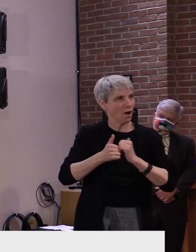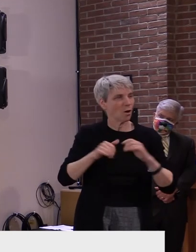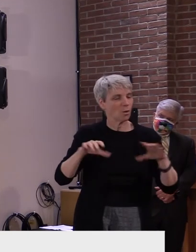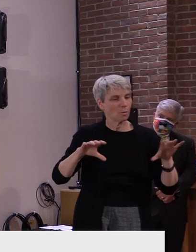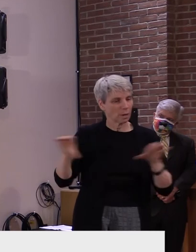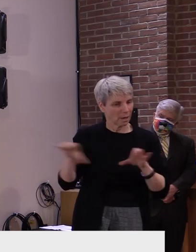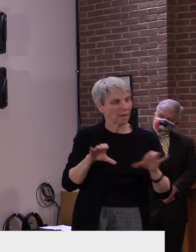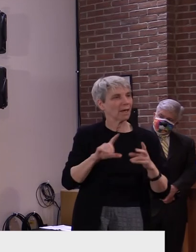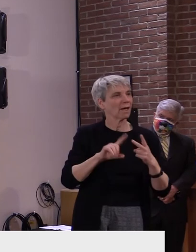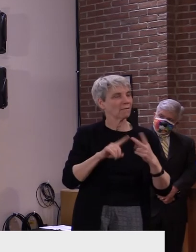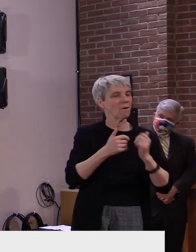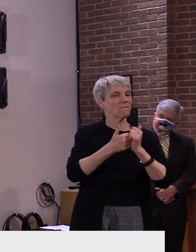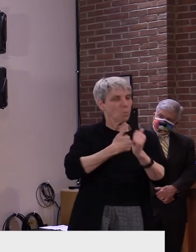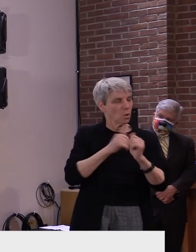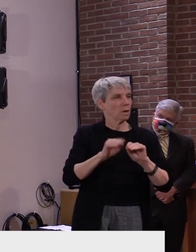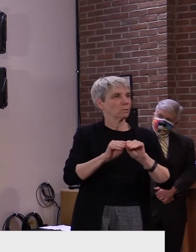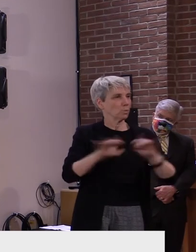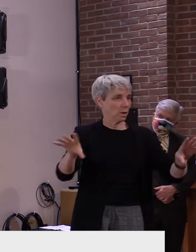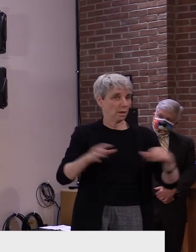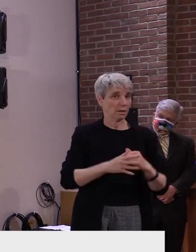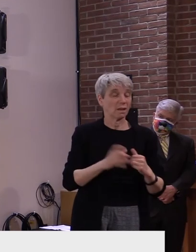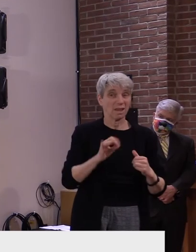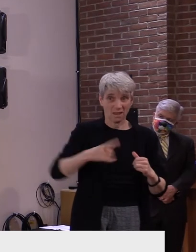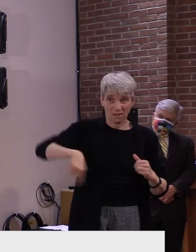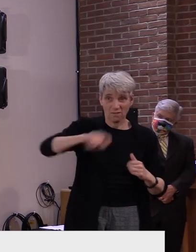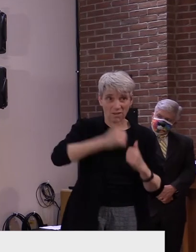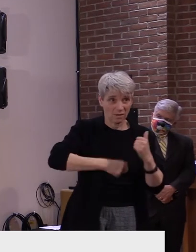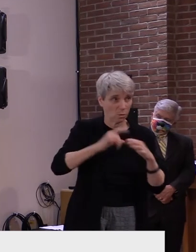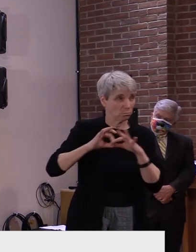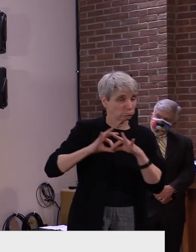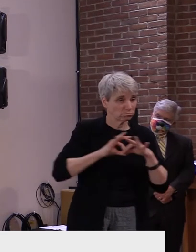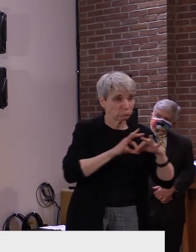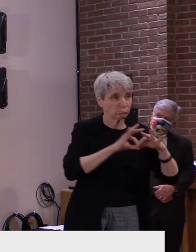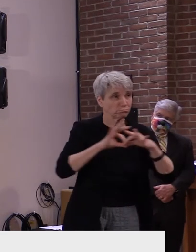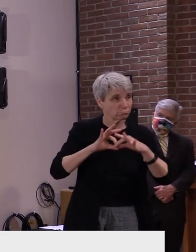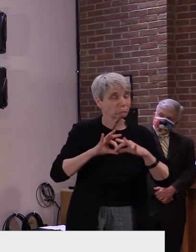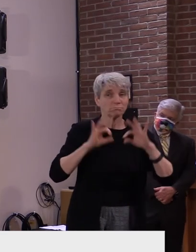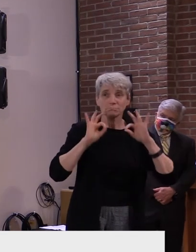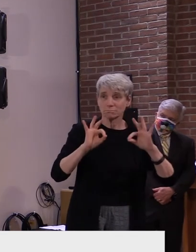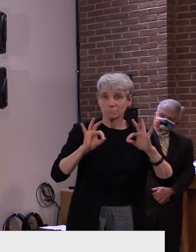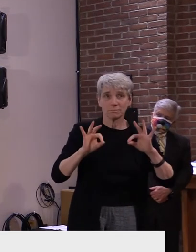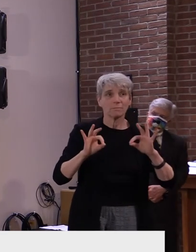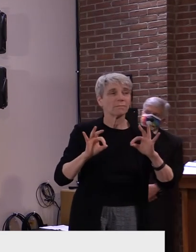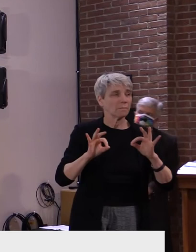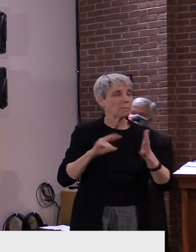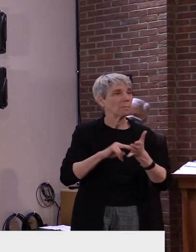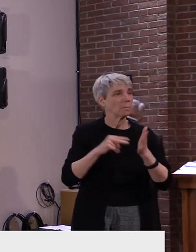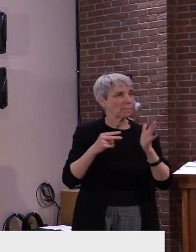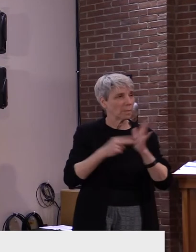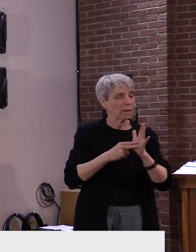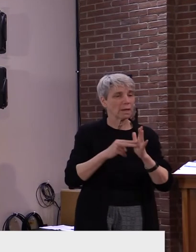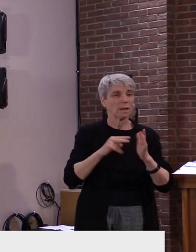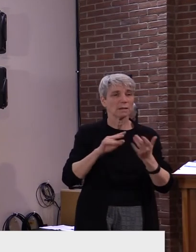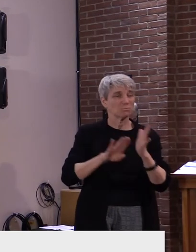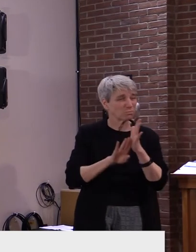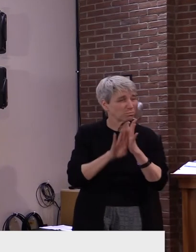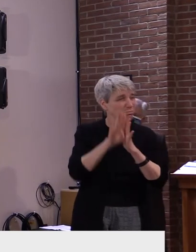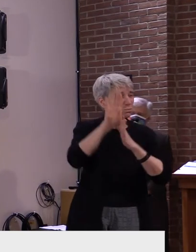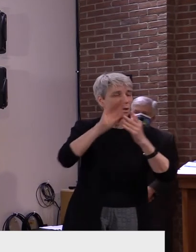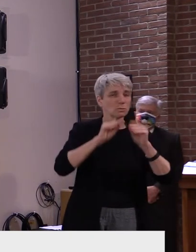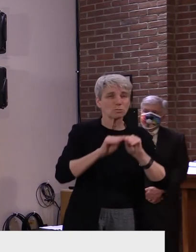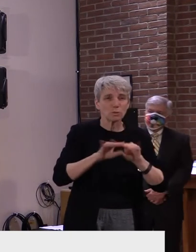avoid uh you know some of the the more long-term effects of of the spread of this